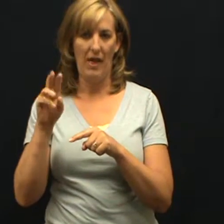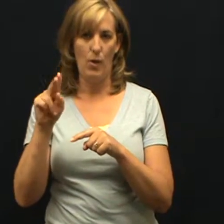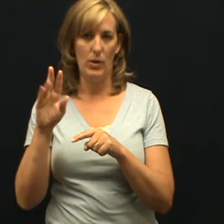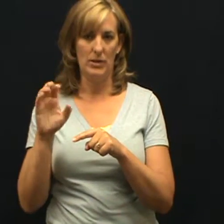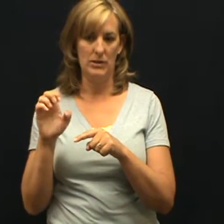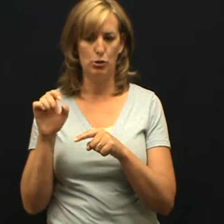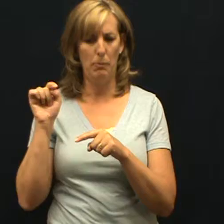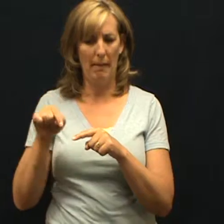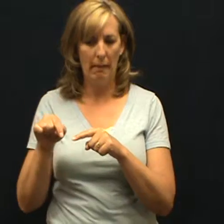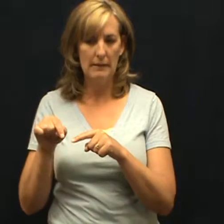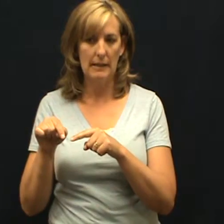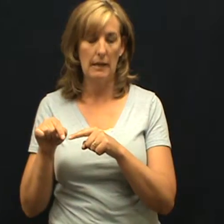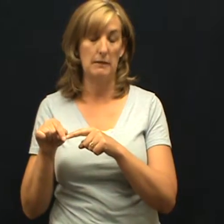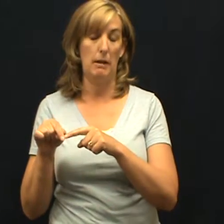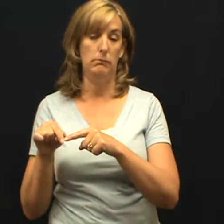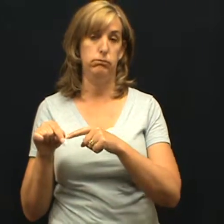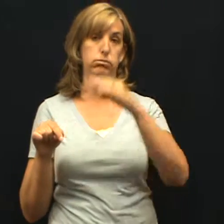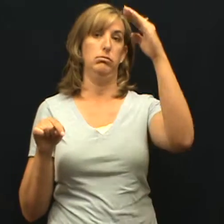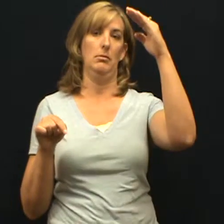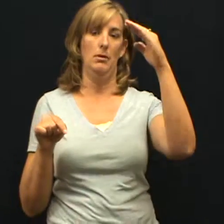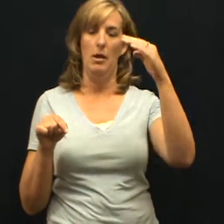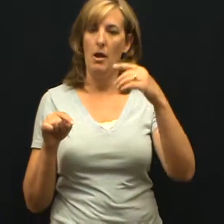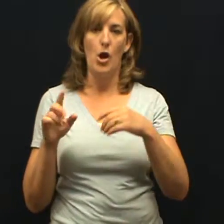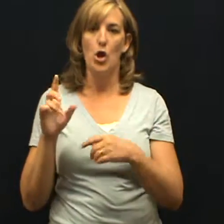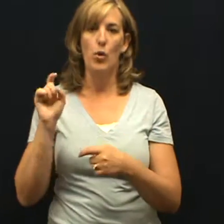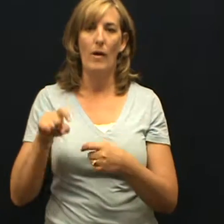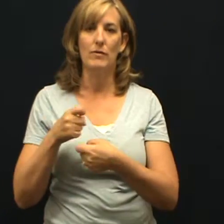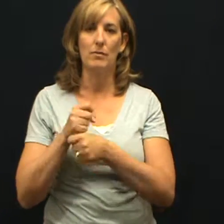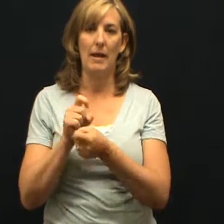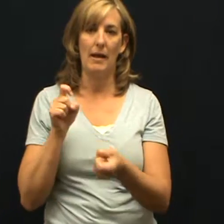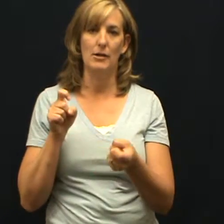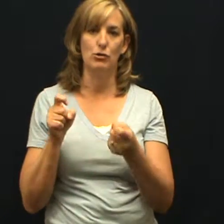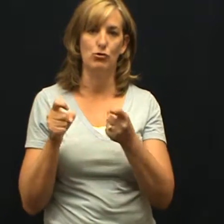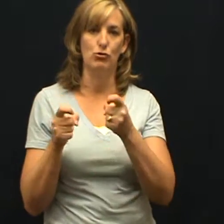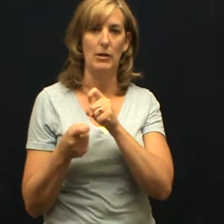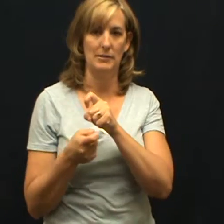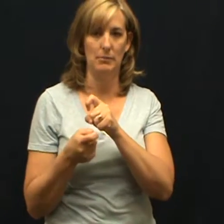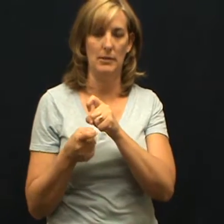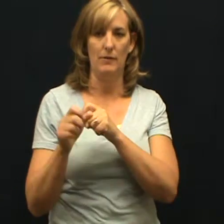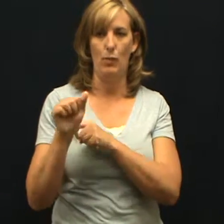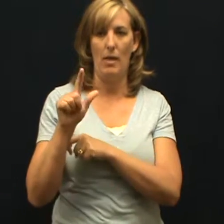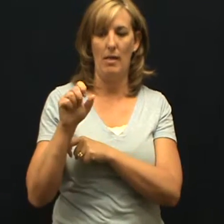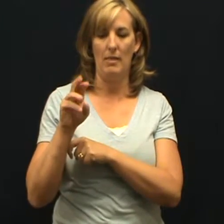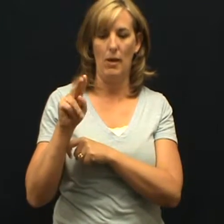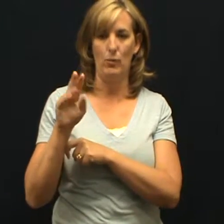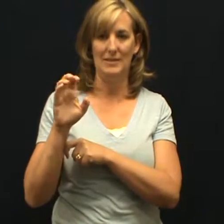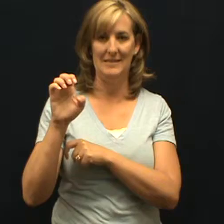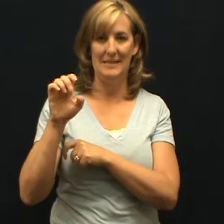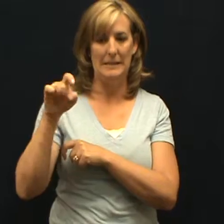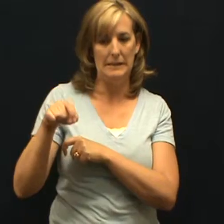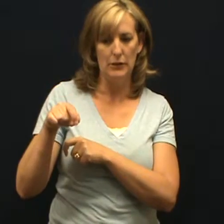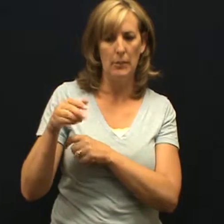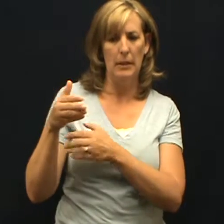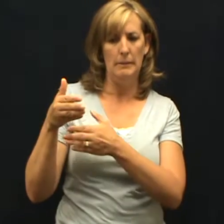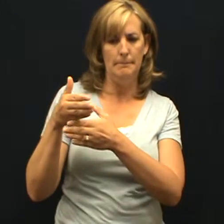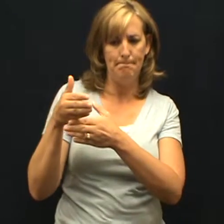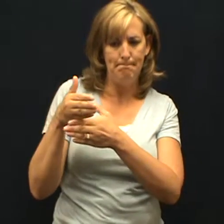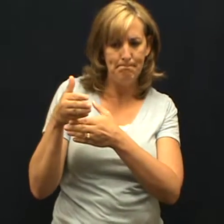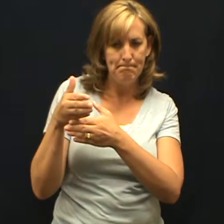adjustment to your allowance to bring it back in line with where you really believe your bad debts